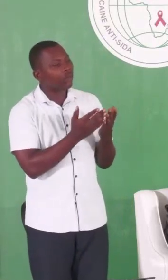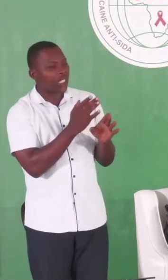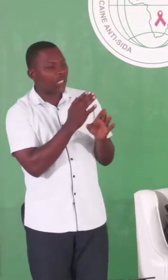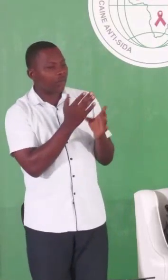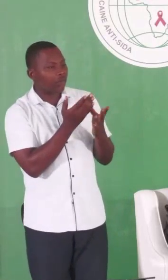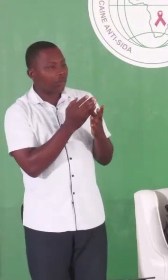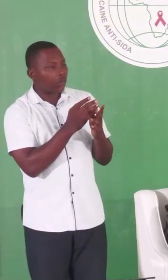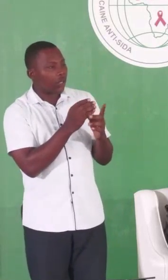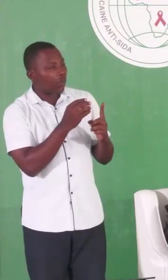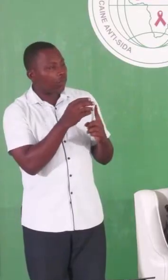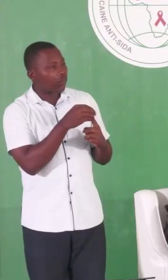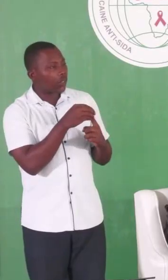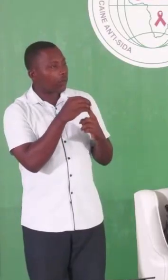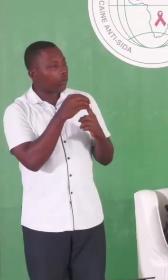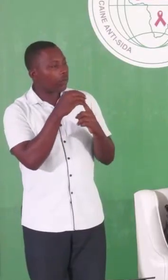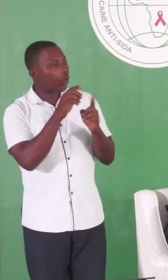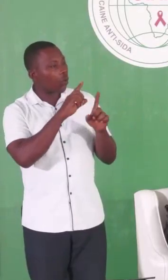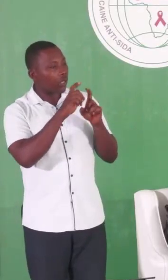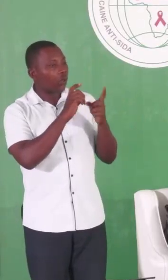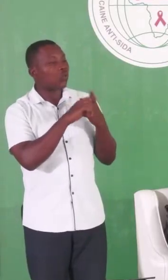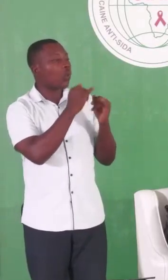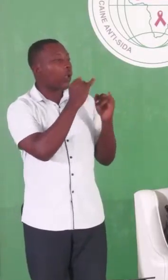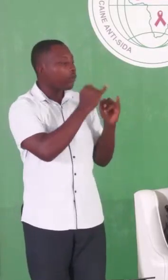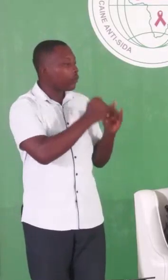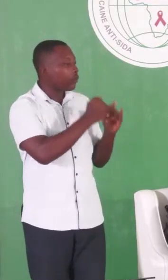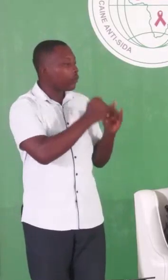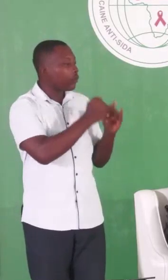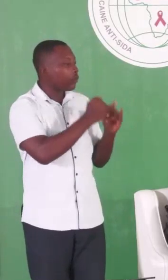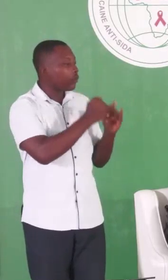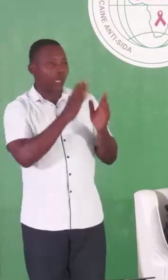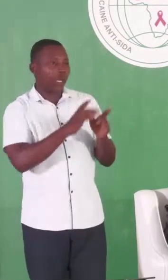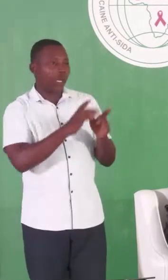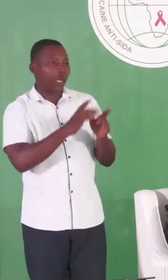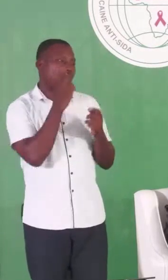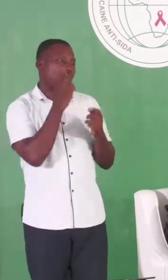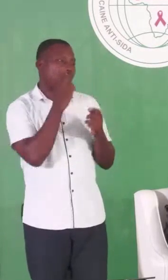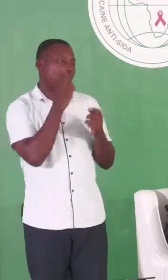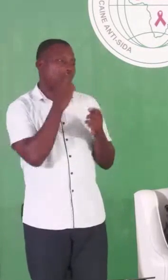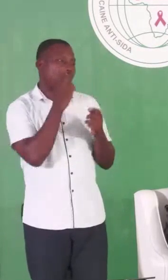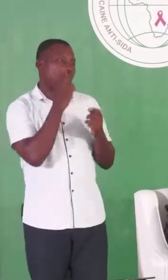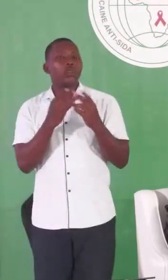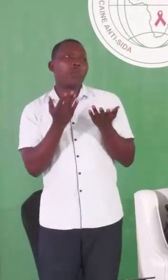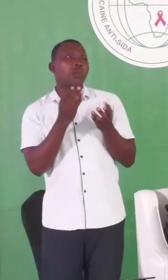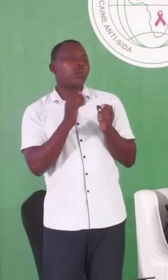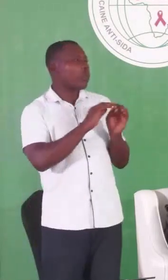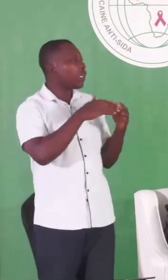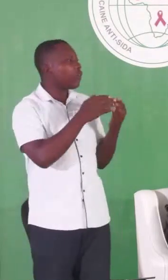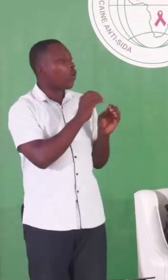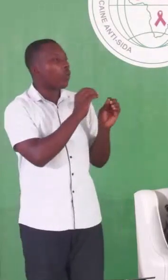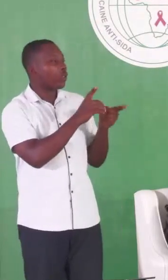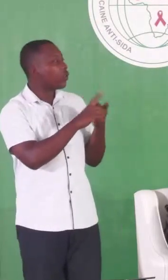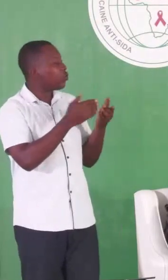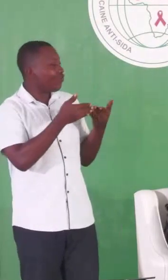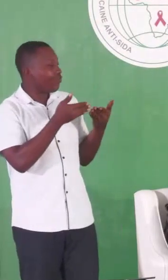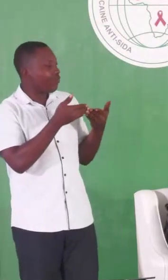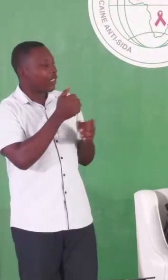each panelist for them to speak. Probably we will give each panelist the opportunity to introduce themselves,